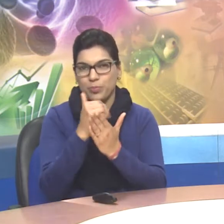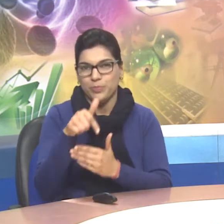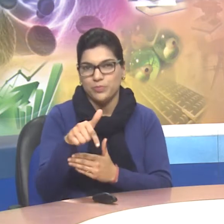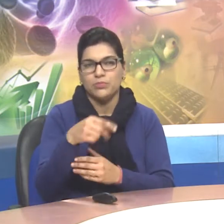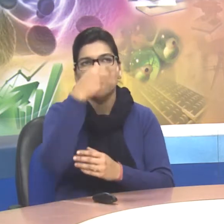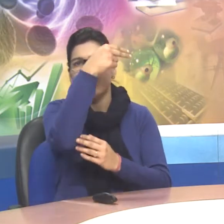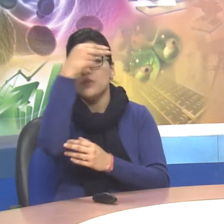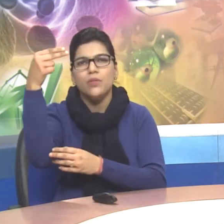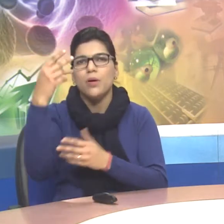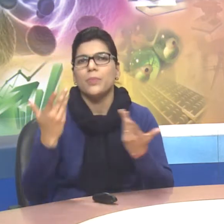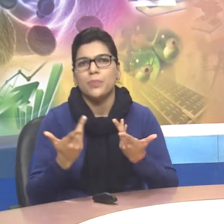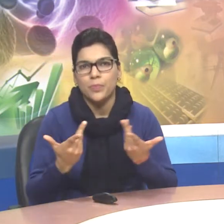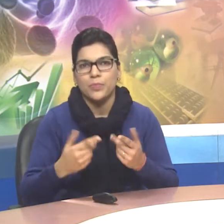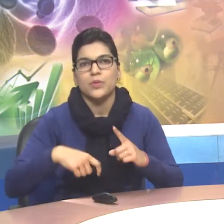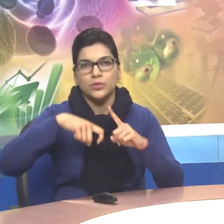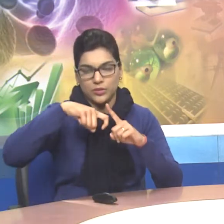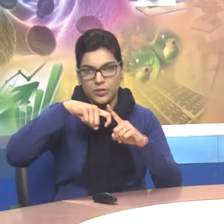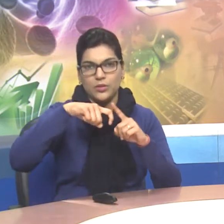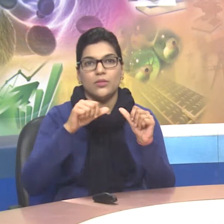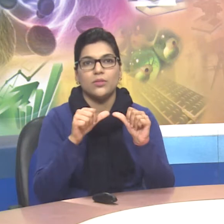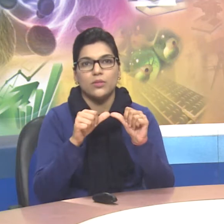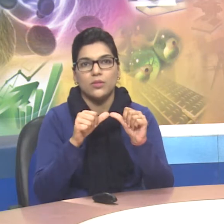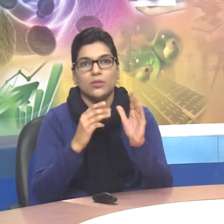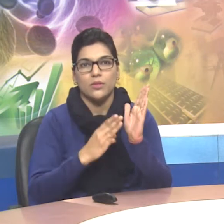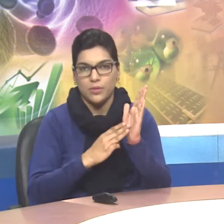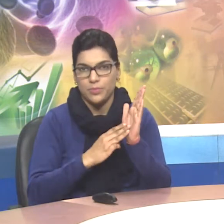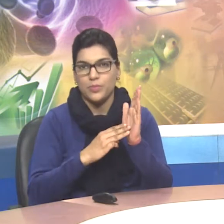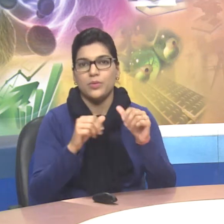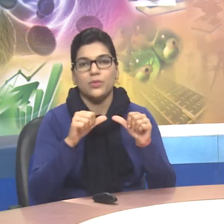Shortly before the annual dance show of the